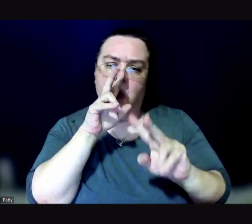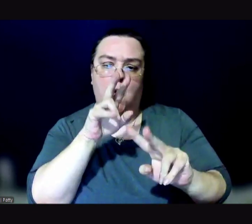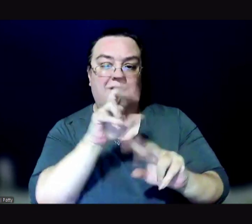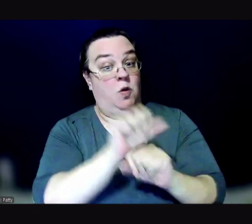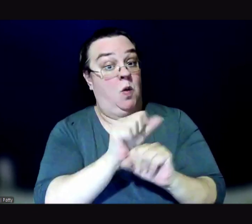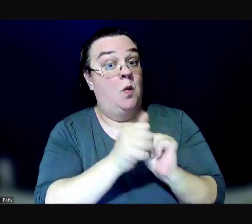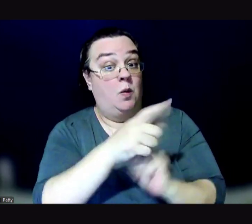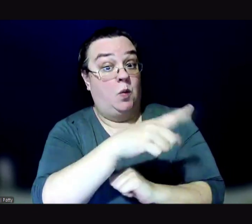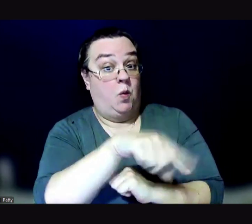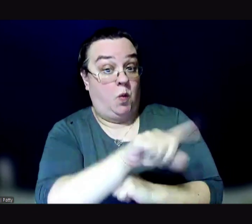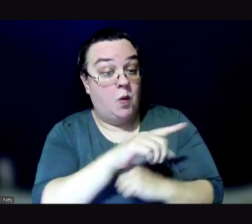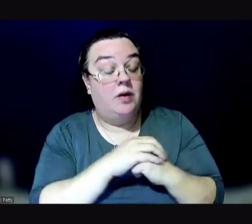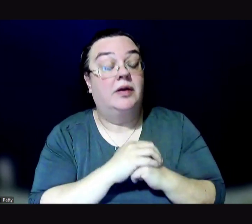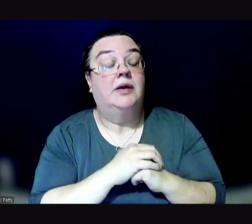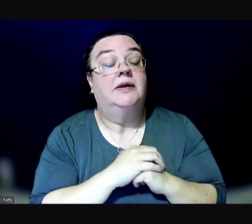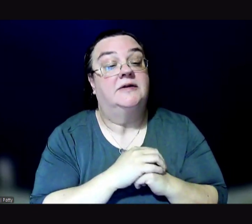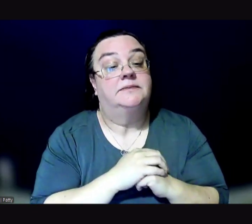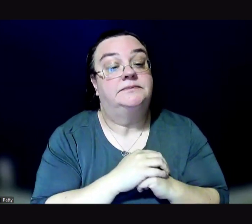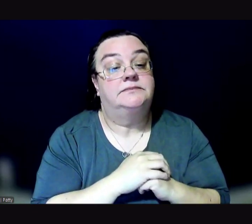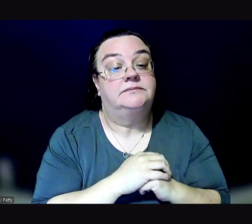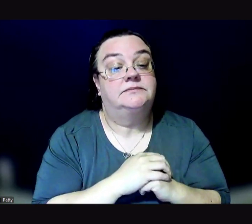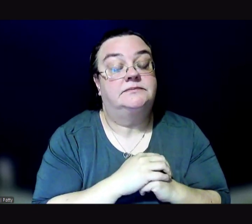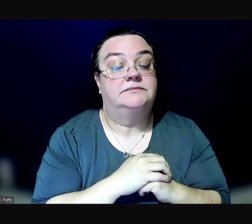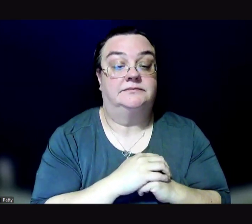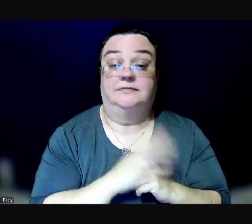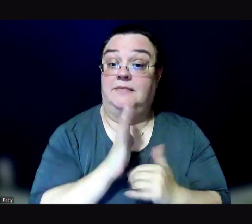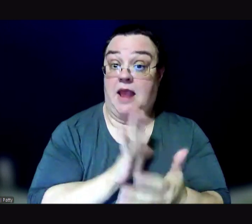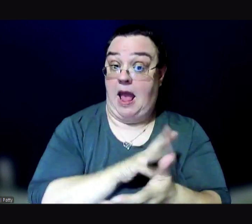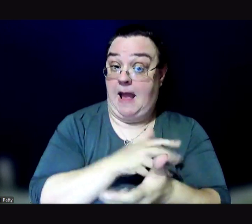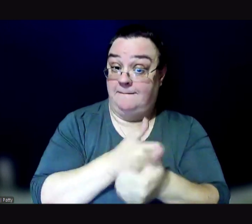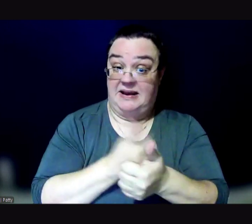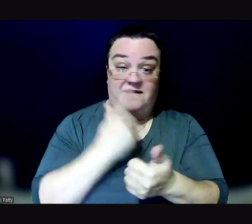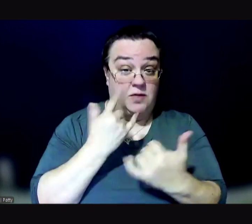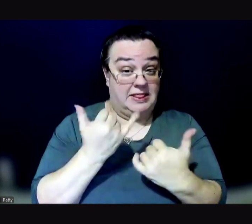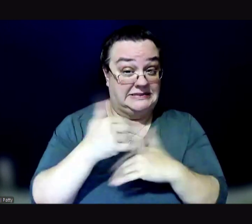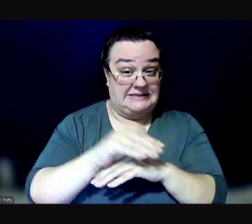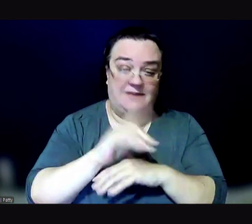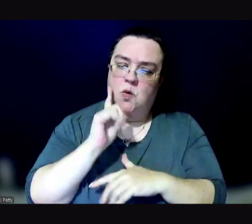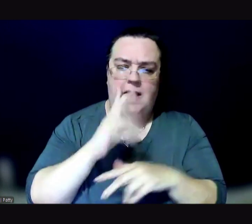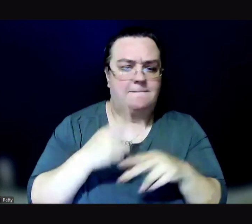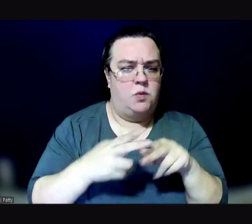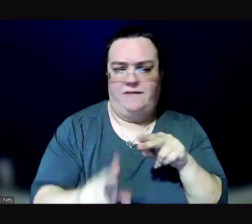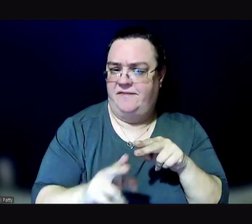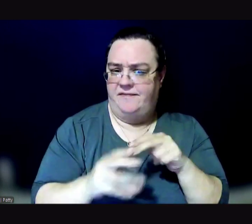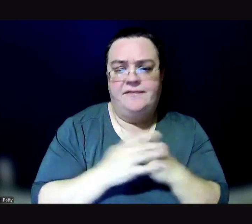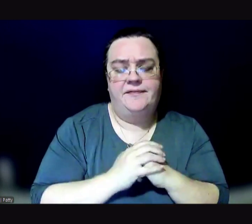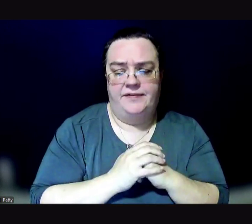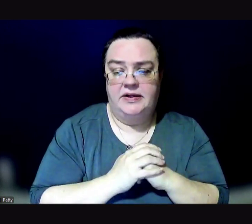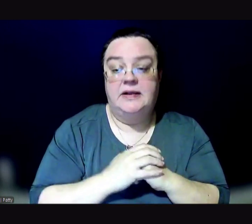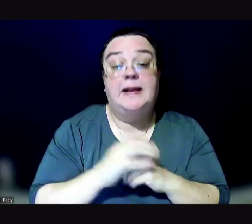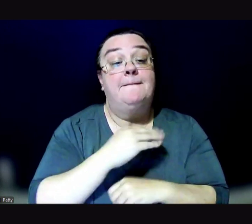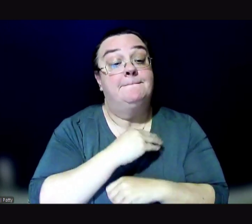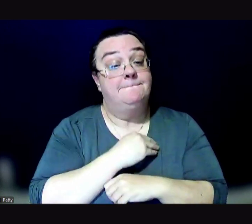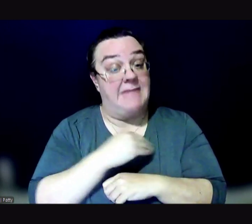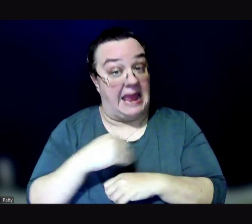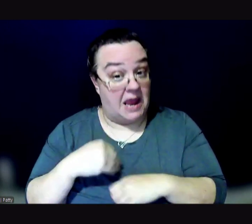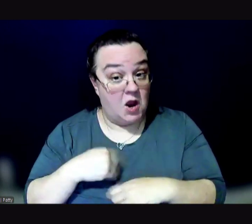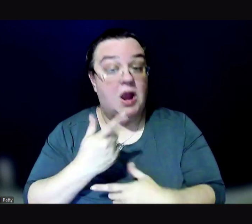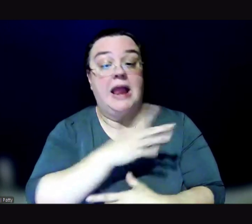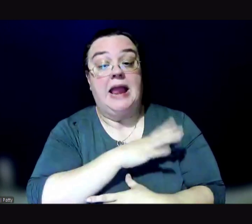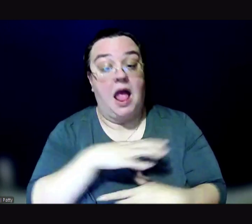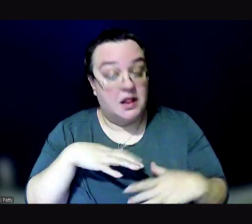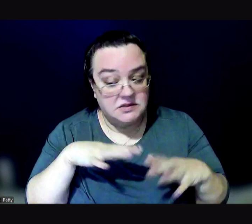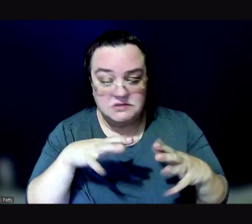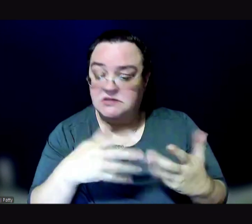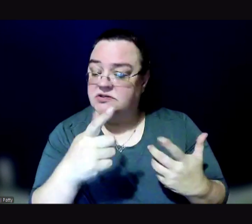all. Our updates this evening will be brief. Mayor and Council, just wanted to